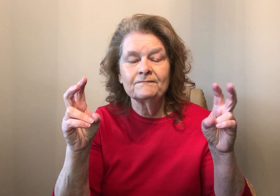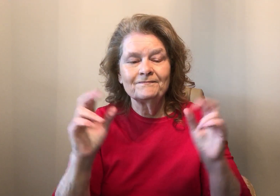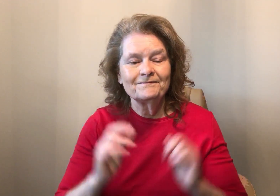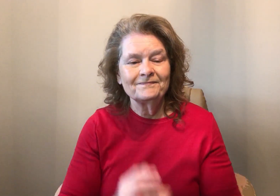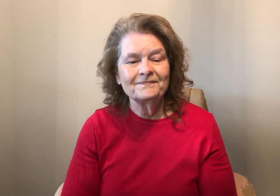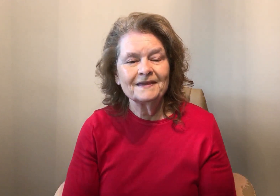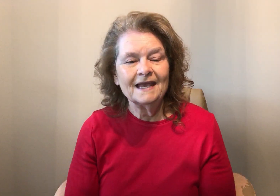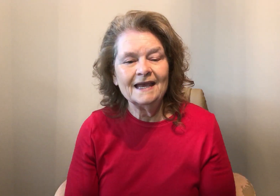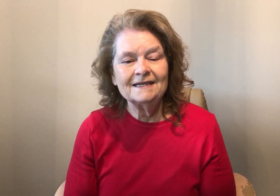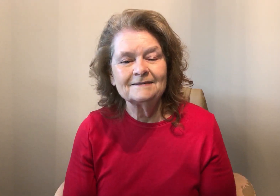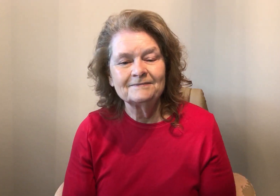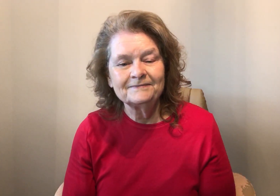Okay?